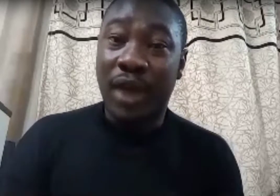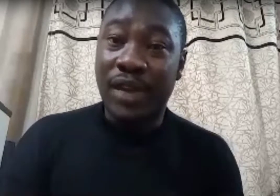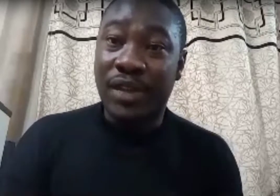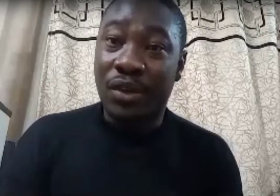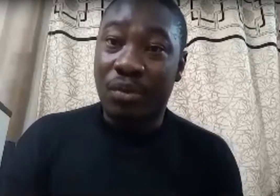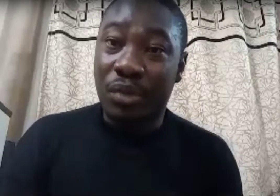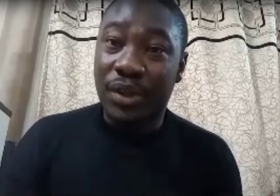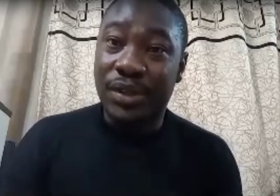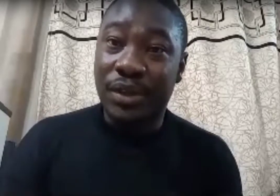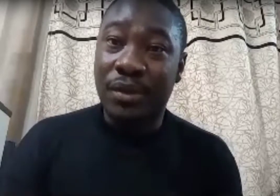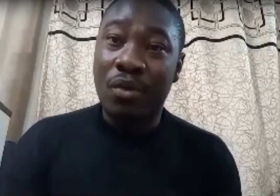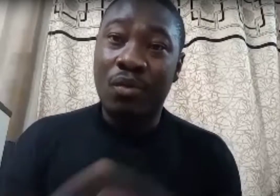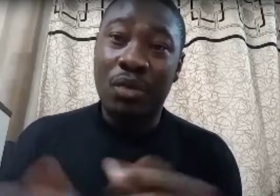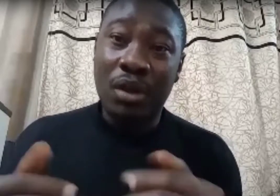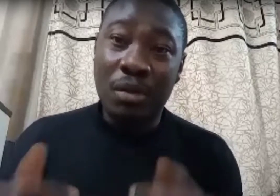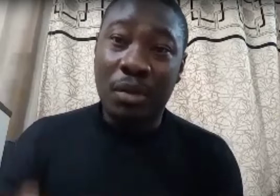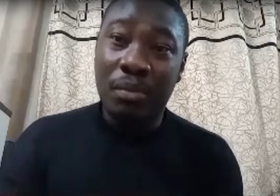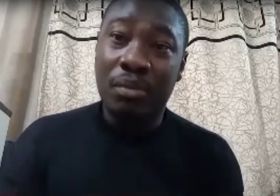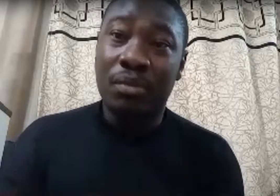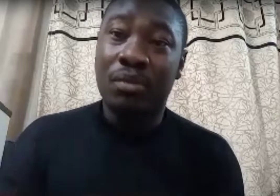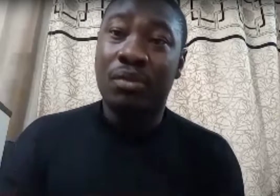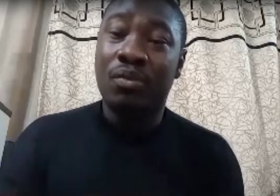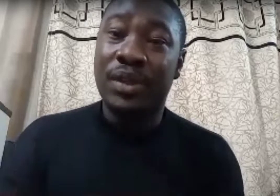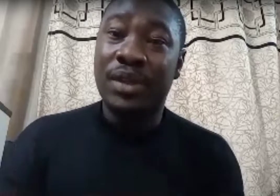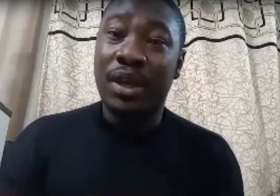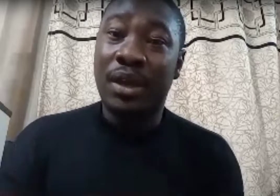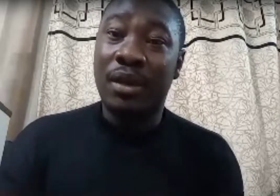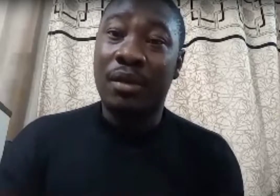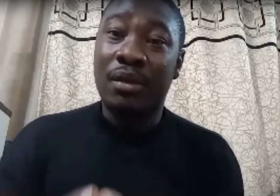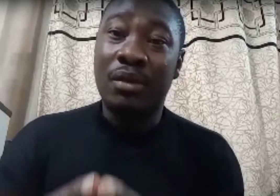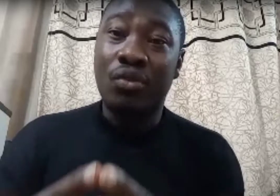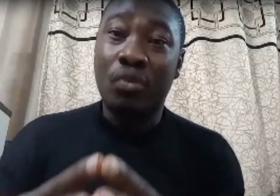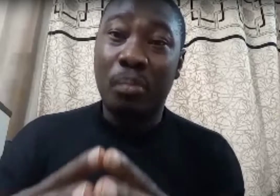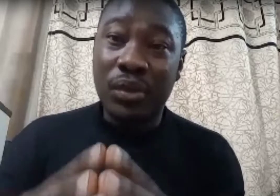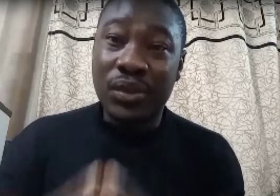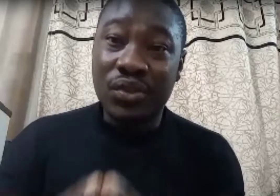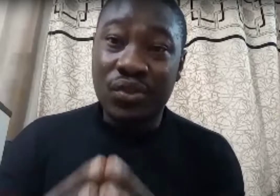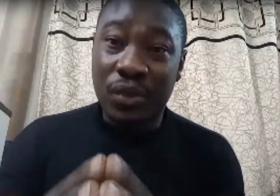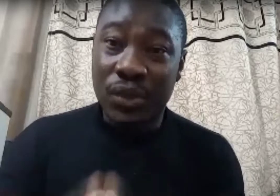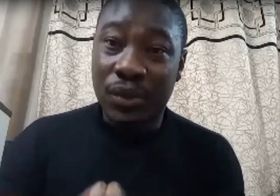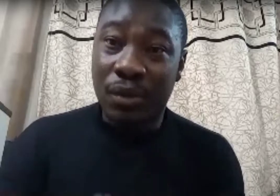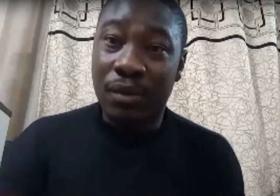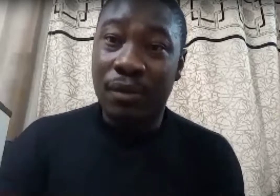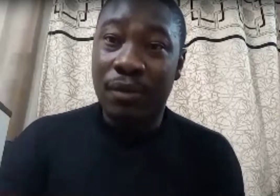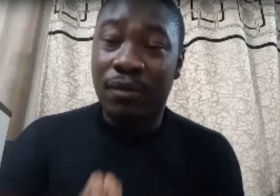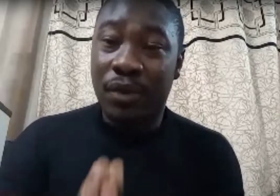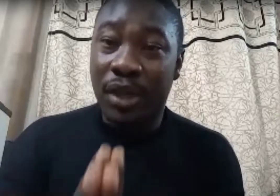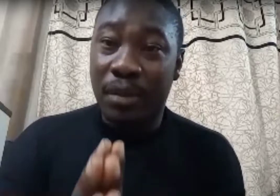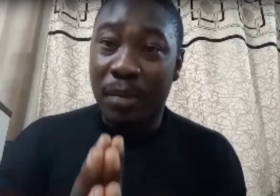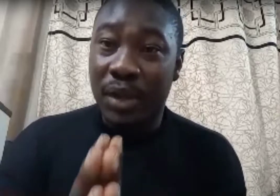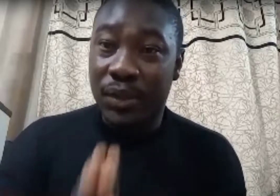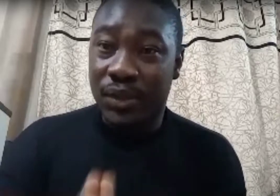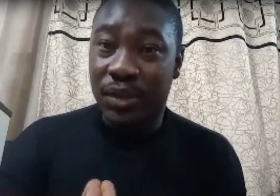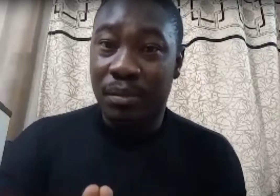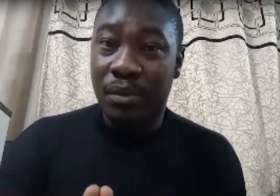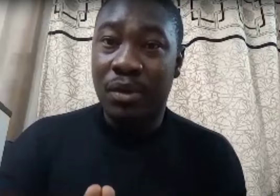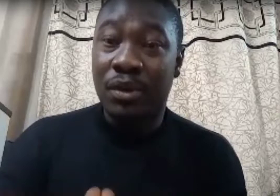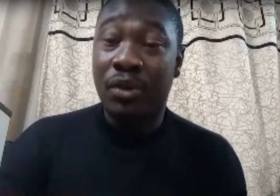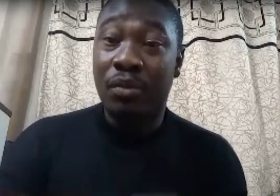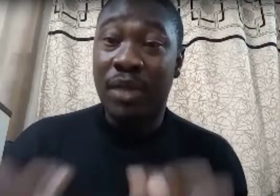structure for the mentorship. There will be a system, a working system for that. So just watch out. Within